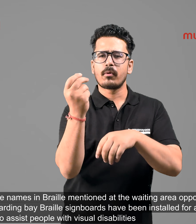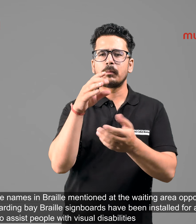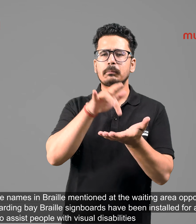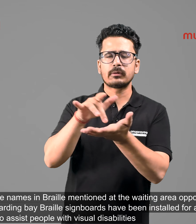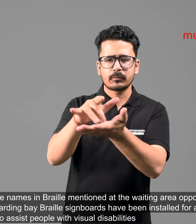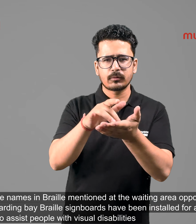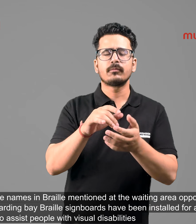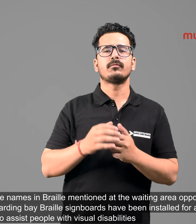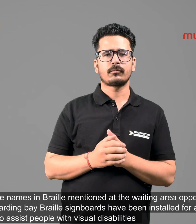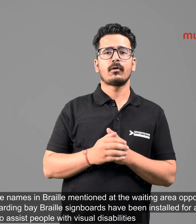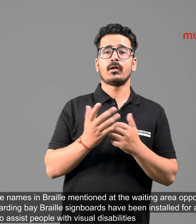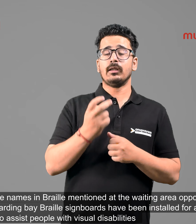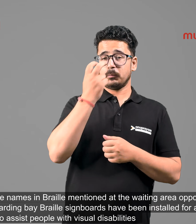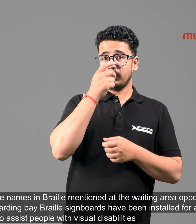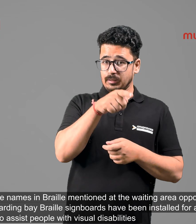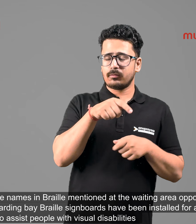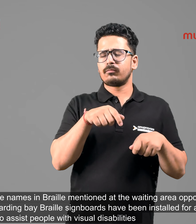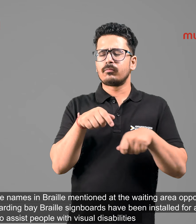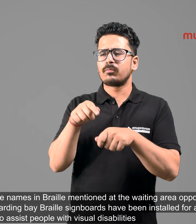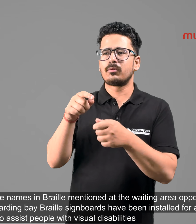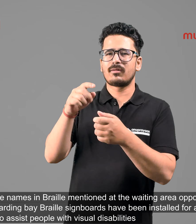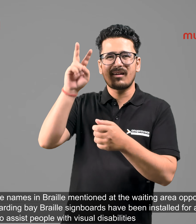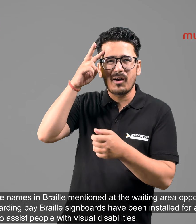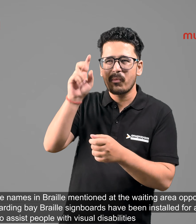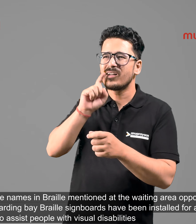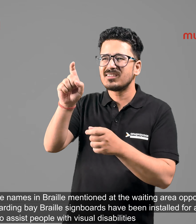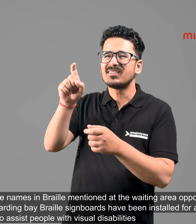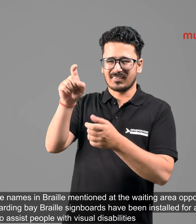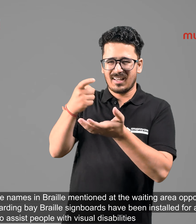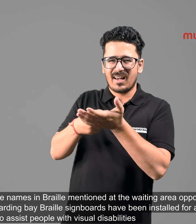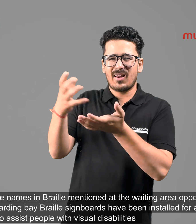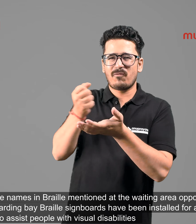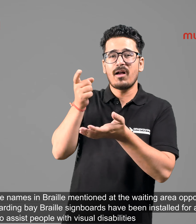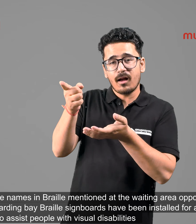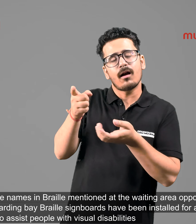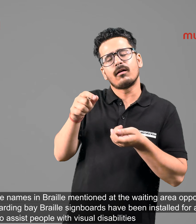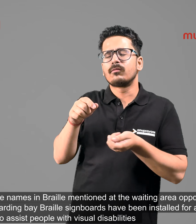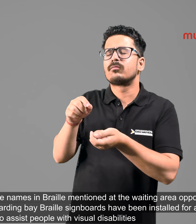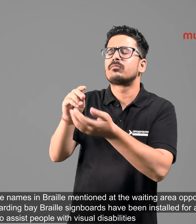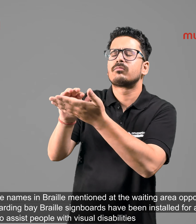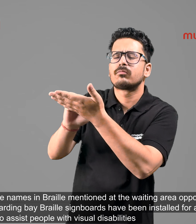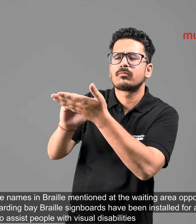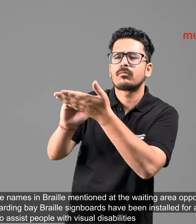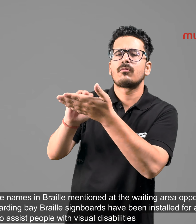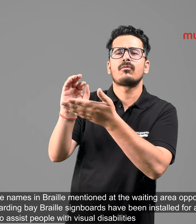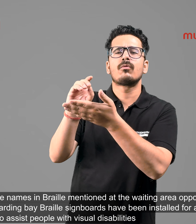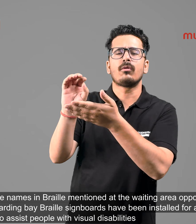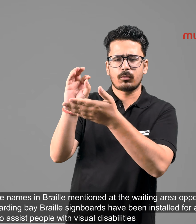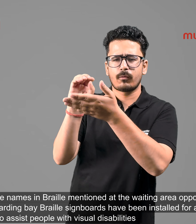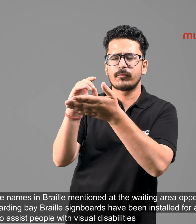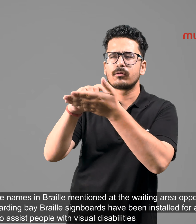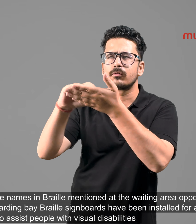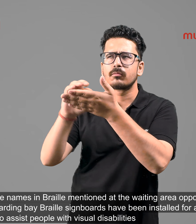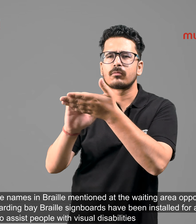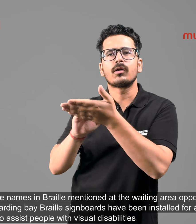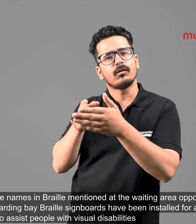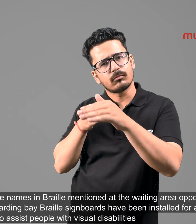signboards have been installed for all the offices and facilities to assist people with visual